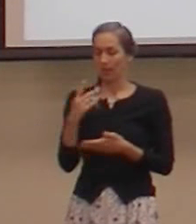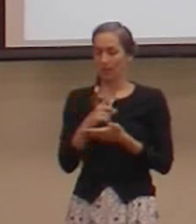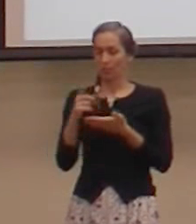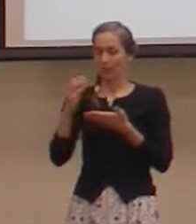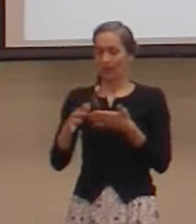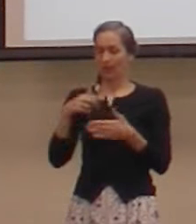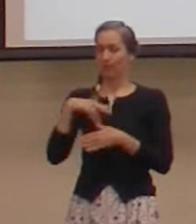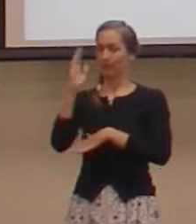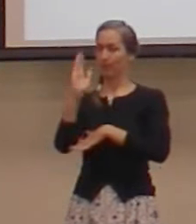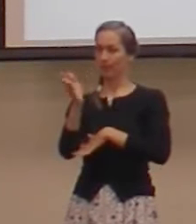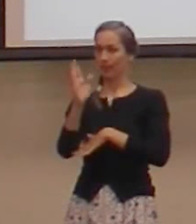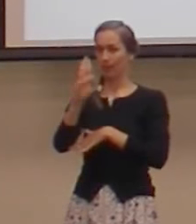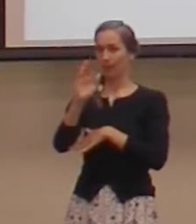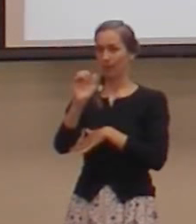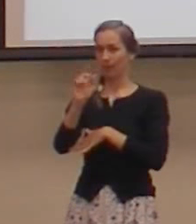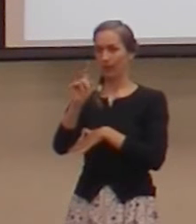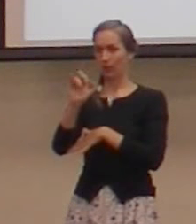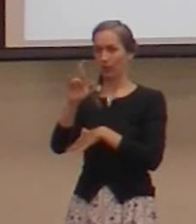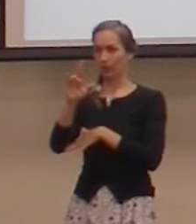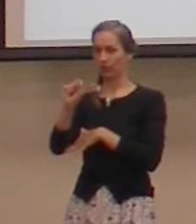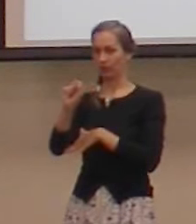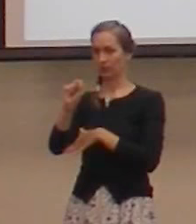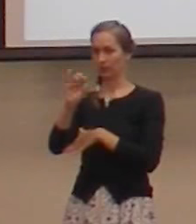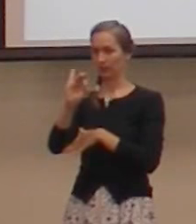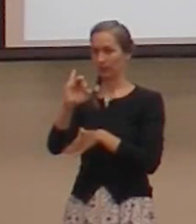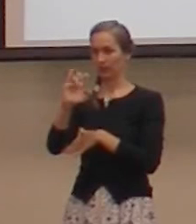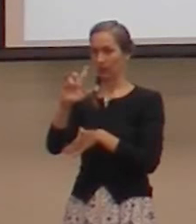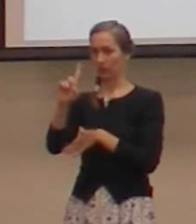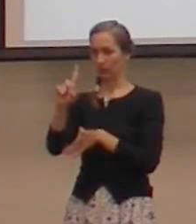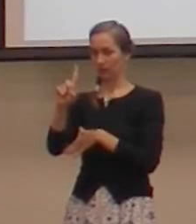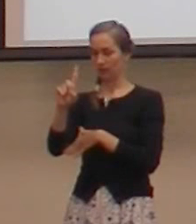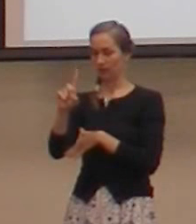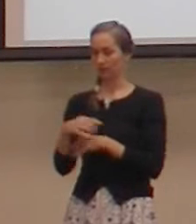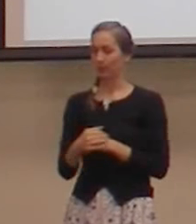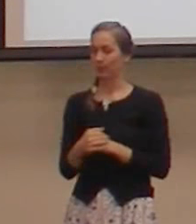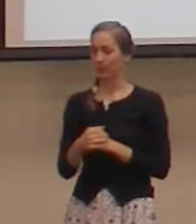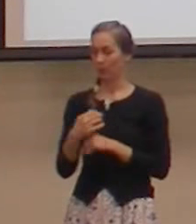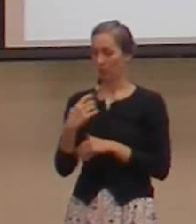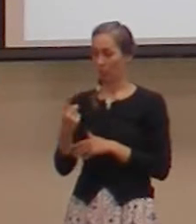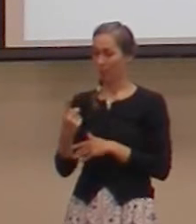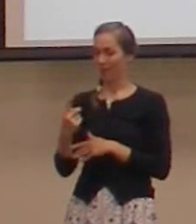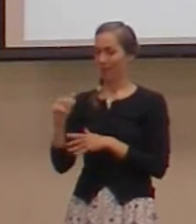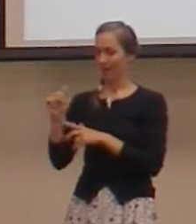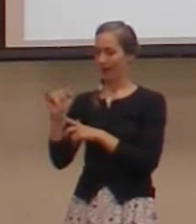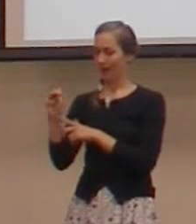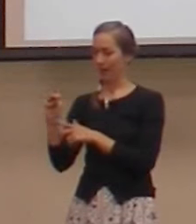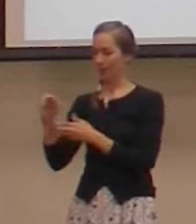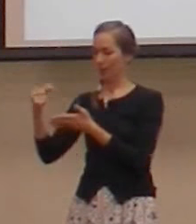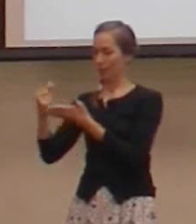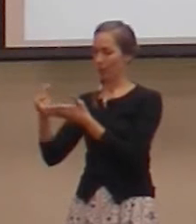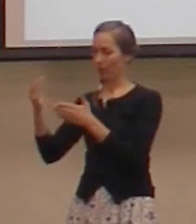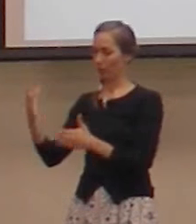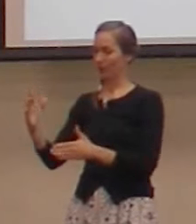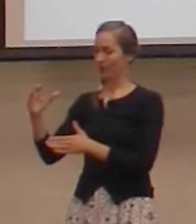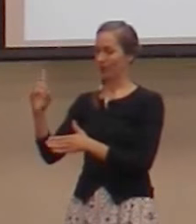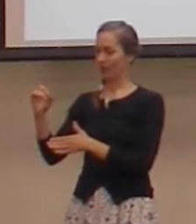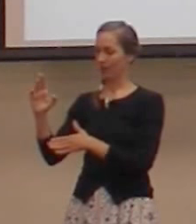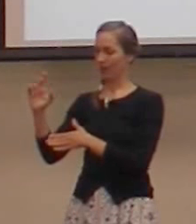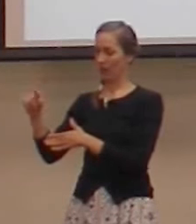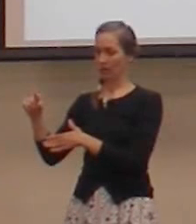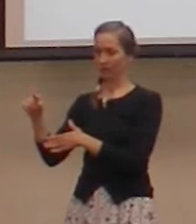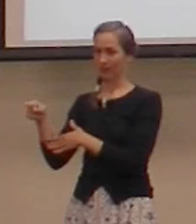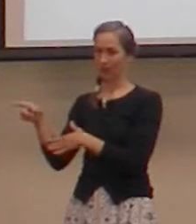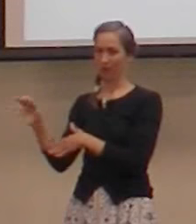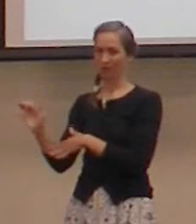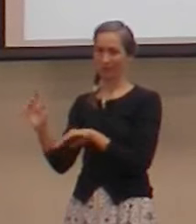weekend, during the communion talk, a friend of mine, Doug Oakes, who is an AIM alum, he's also a graduate of the 2-year program